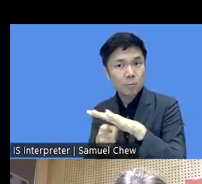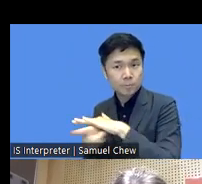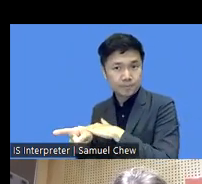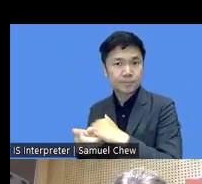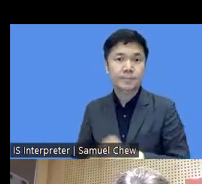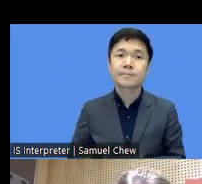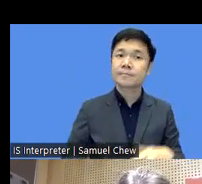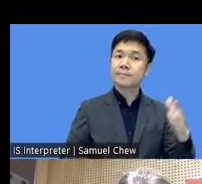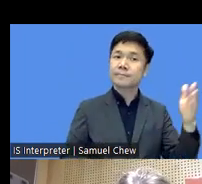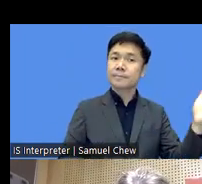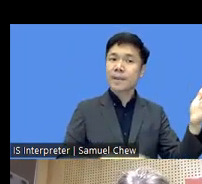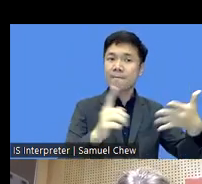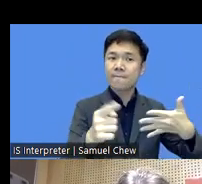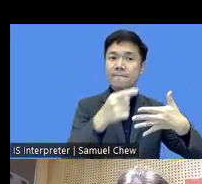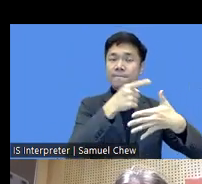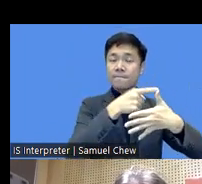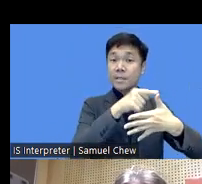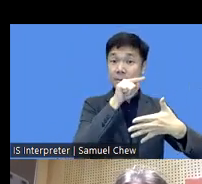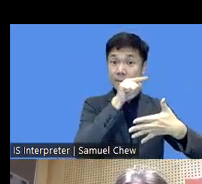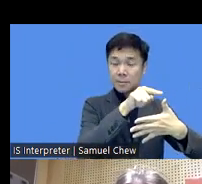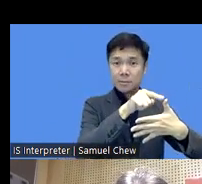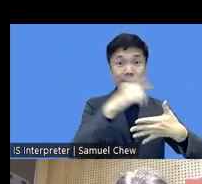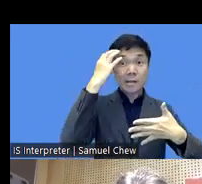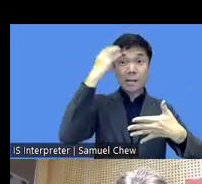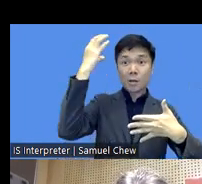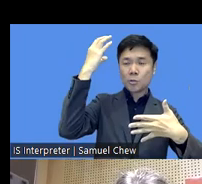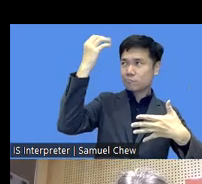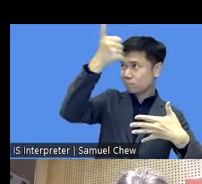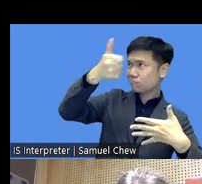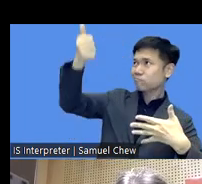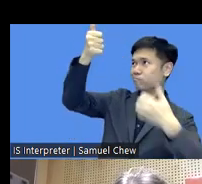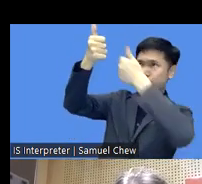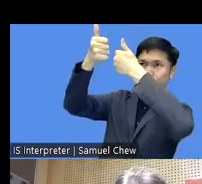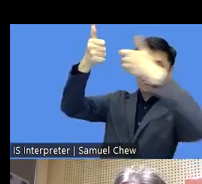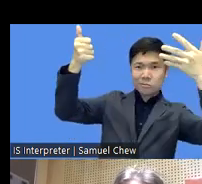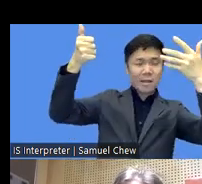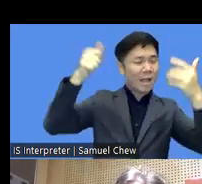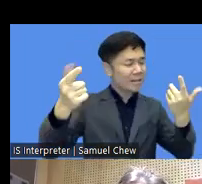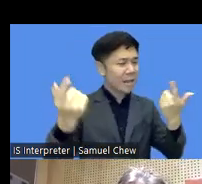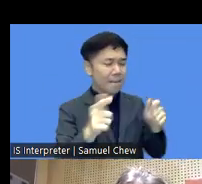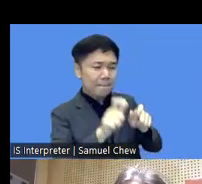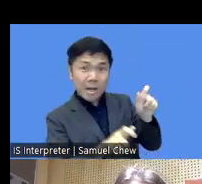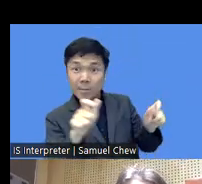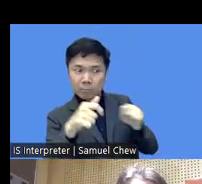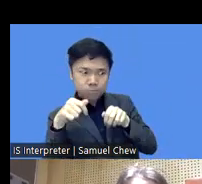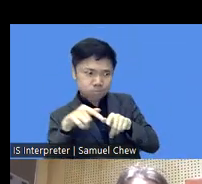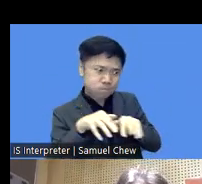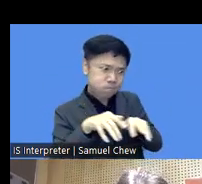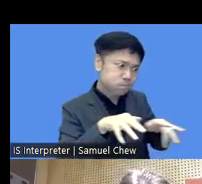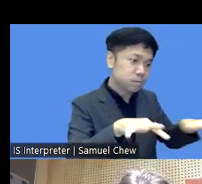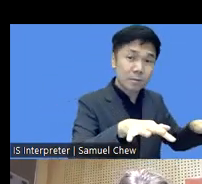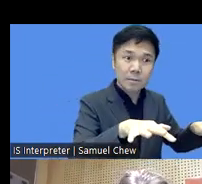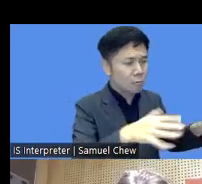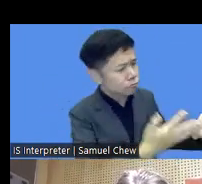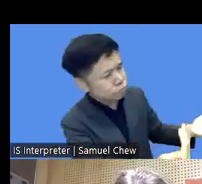and country level consultations with refugees and diaspora groups. And they were organized ahead of the Global Refugee Forum